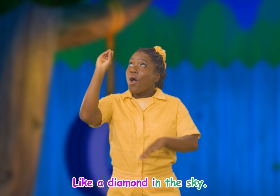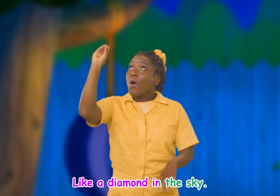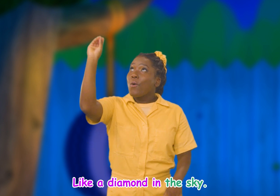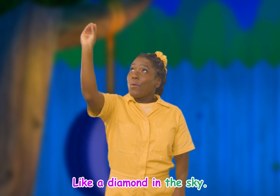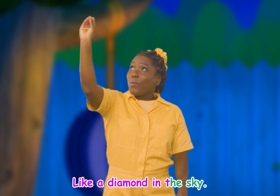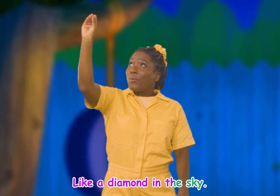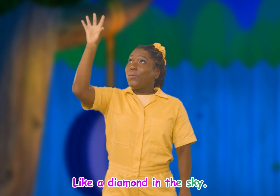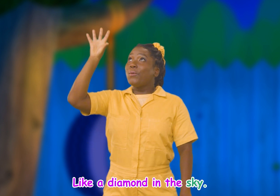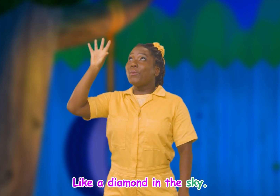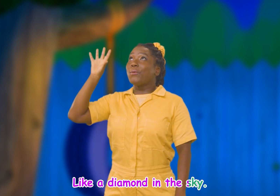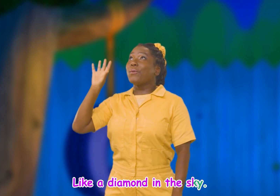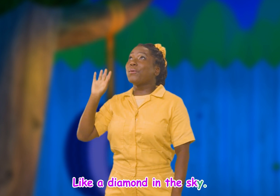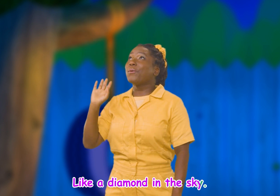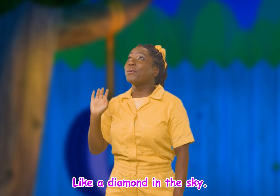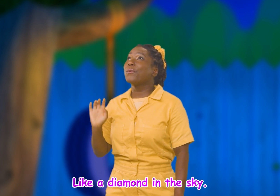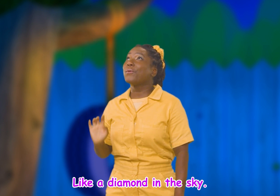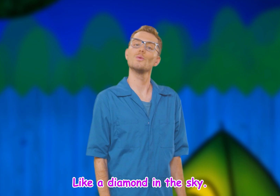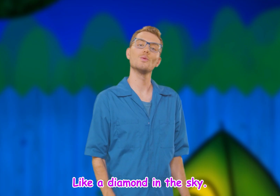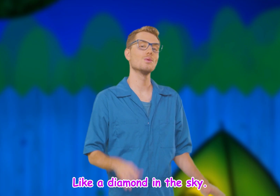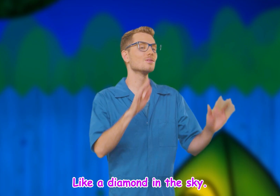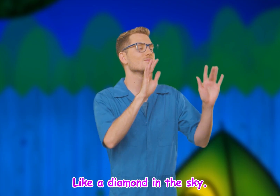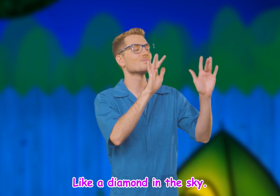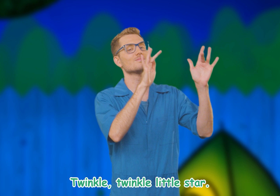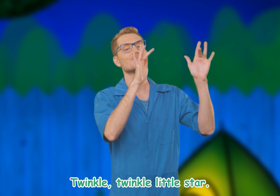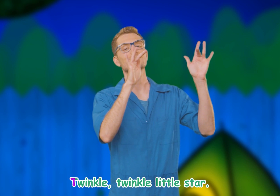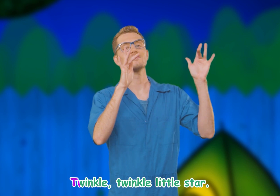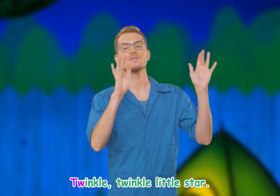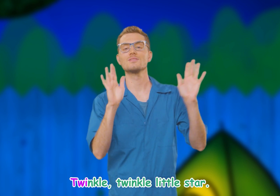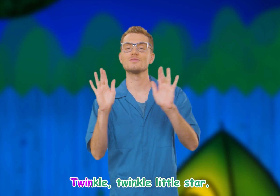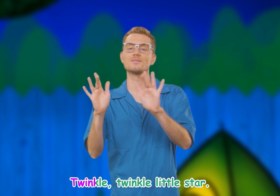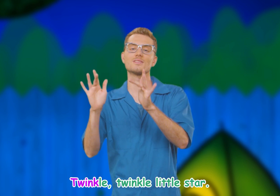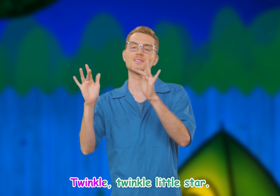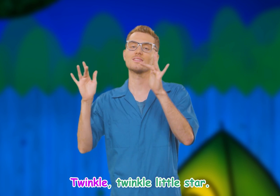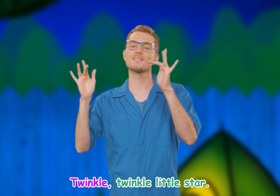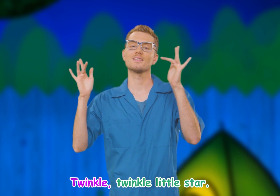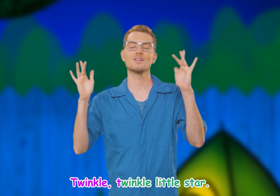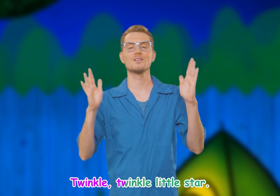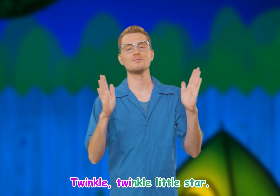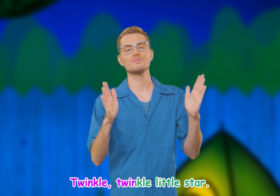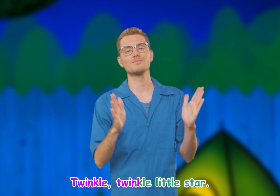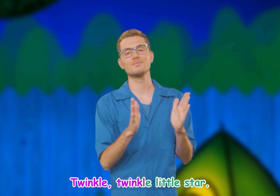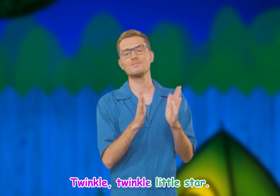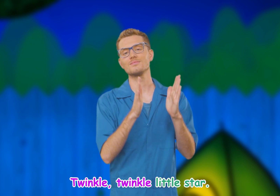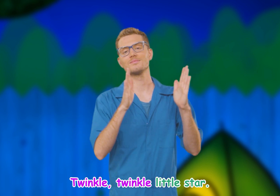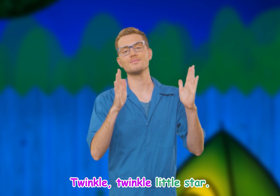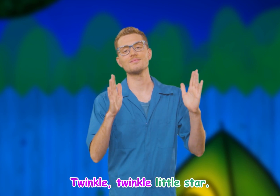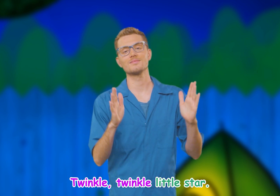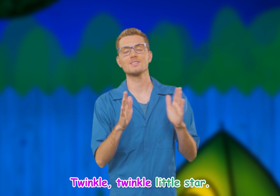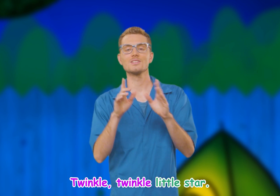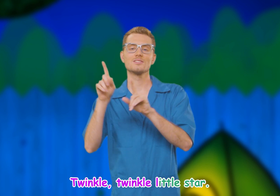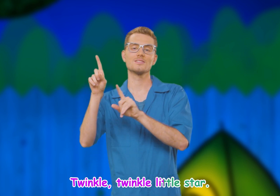diamond in the sky. Twinkle, twinkle,